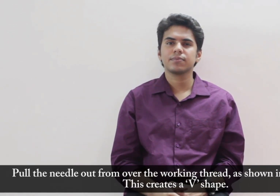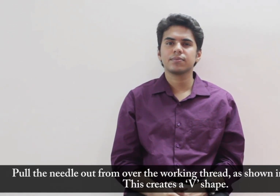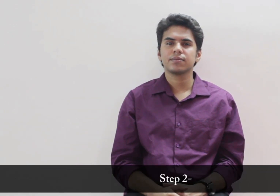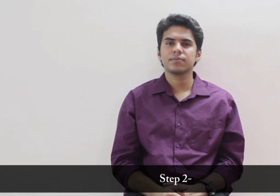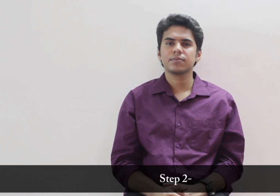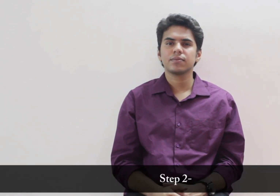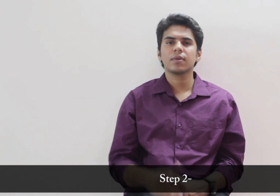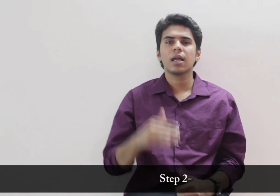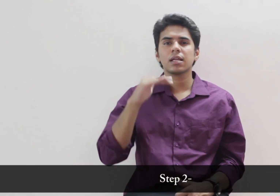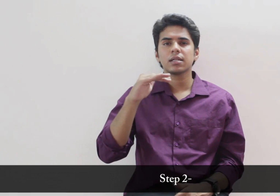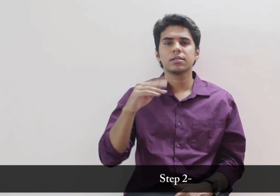Step 2.